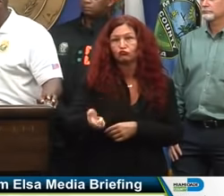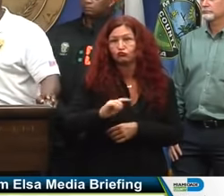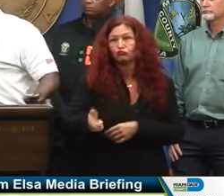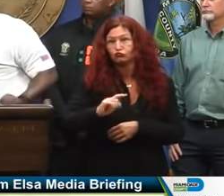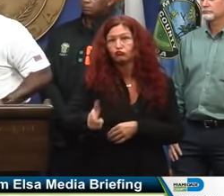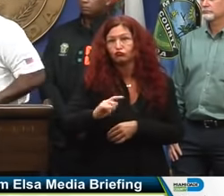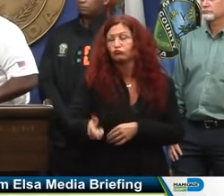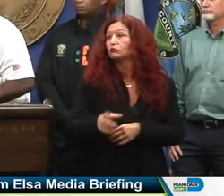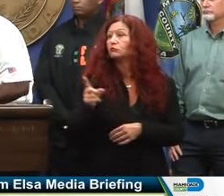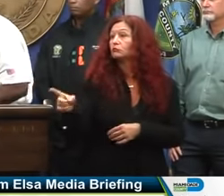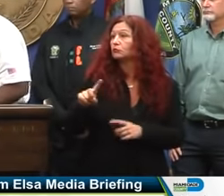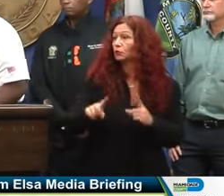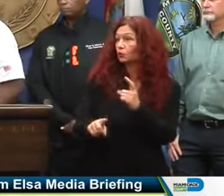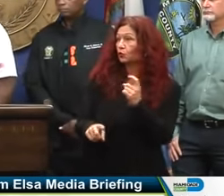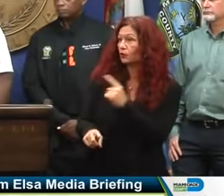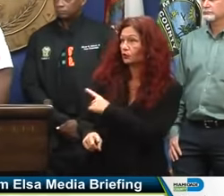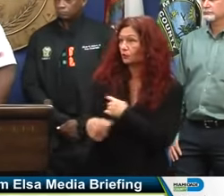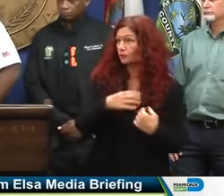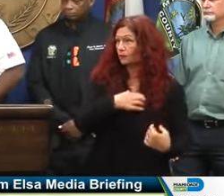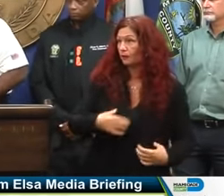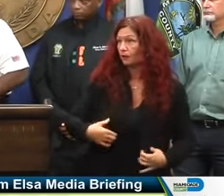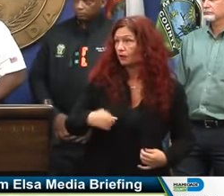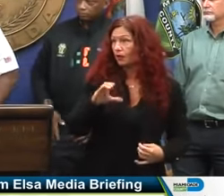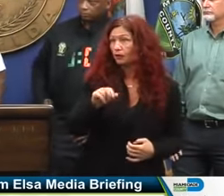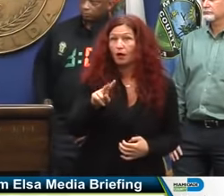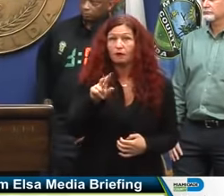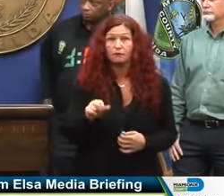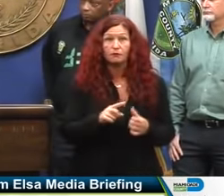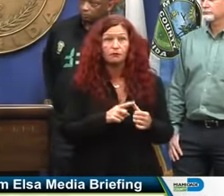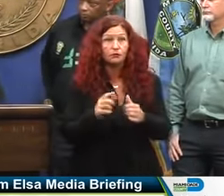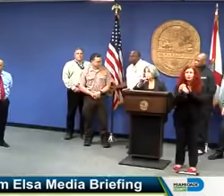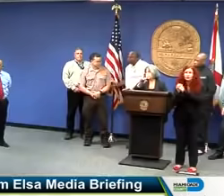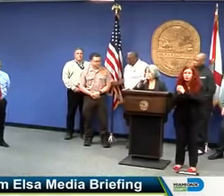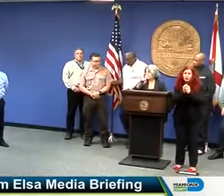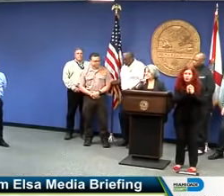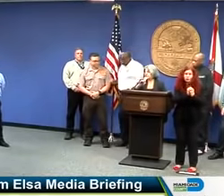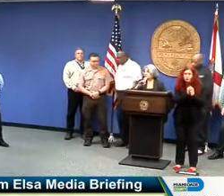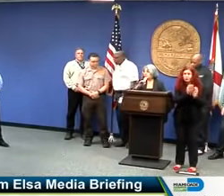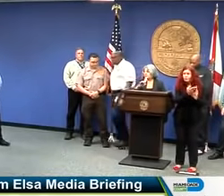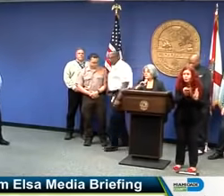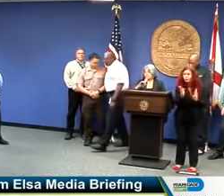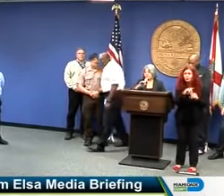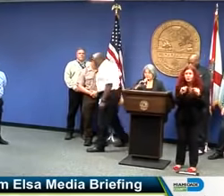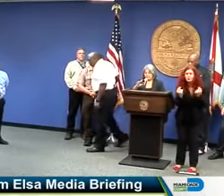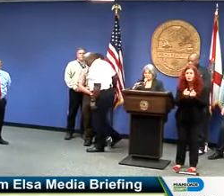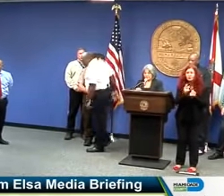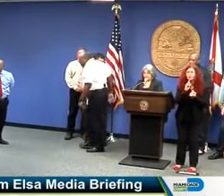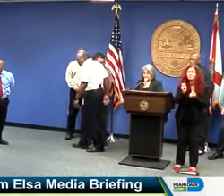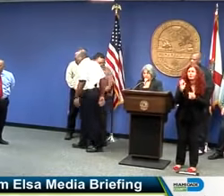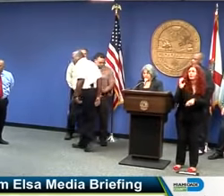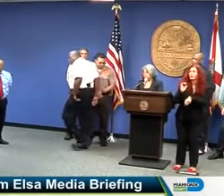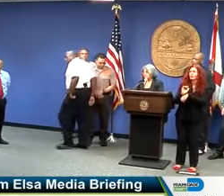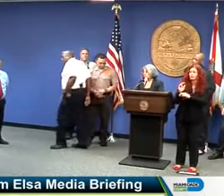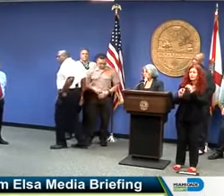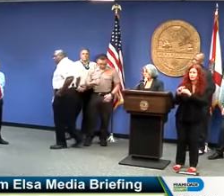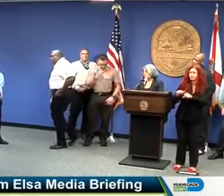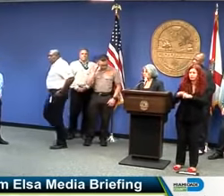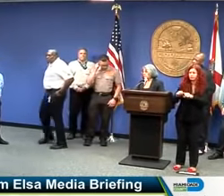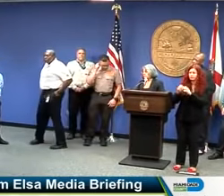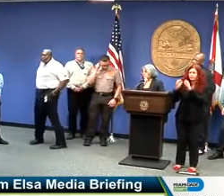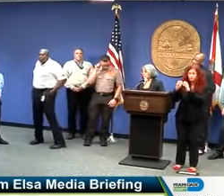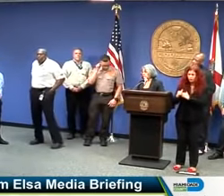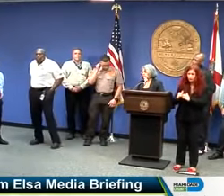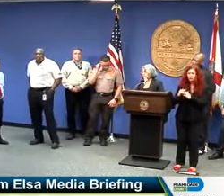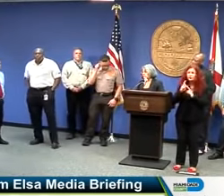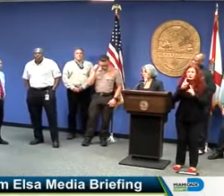Mayor Cava, first of all, congratulations to the entire team on a successful mission last night. We all feel it